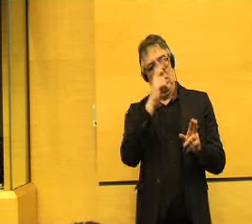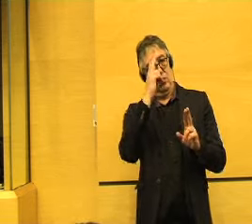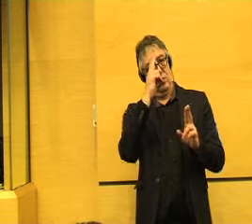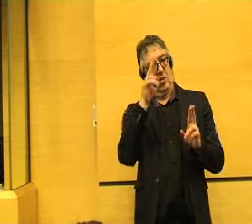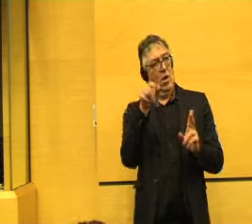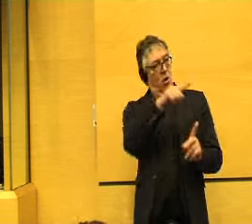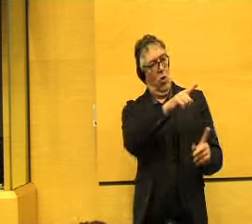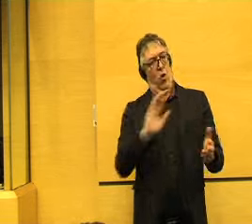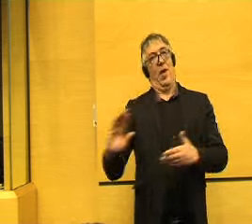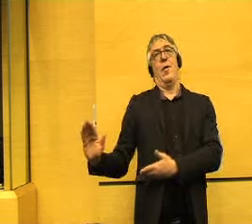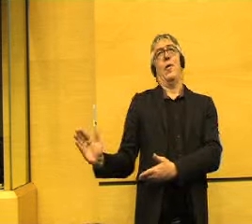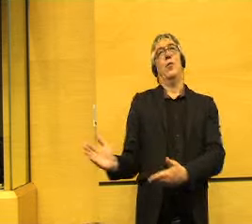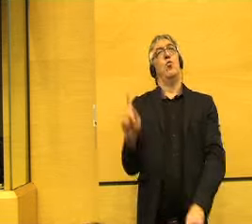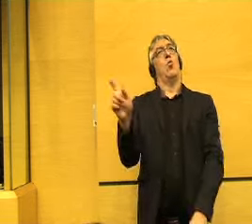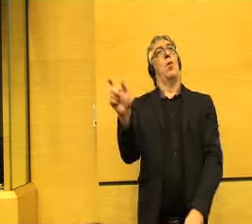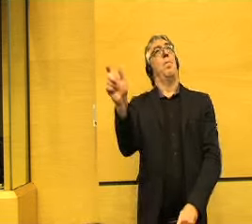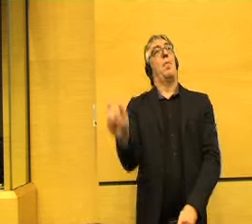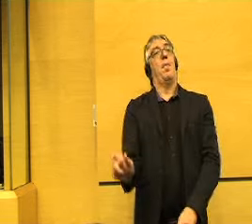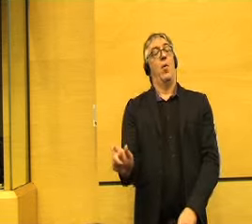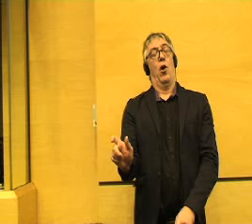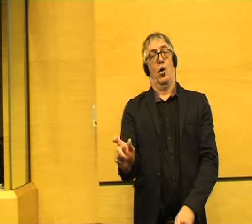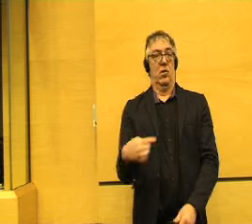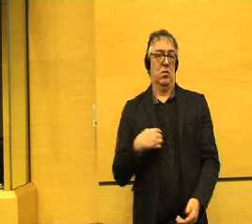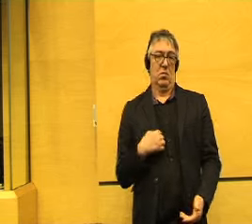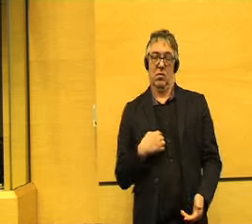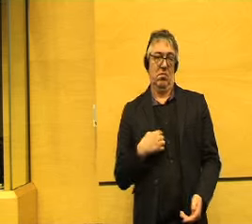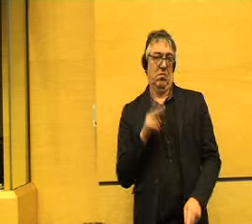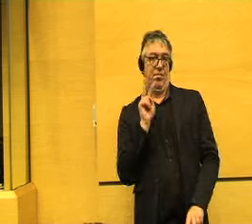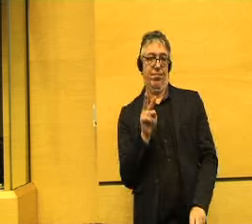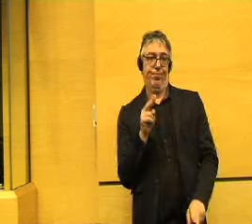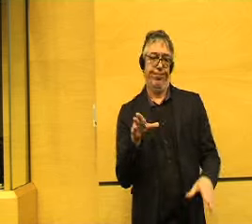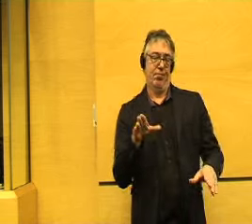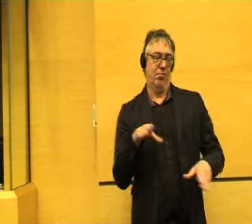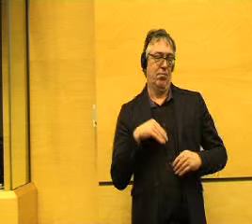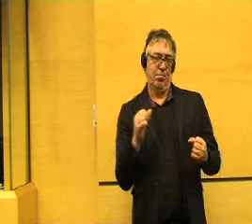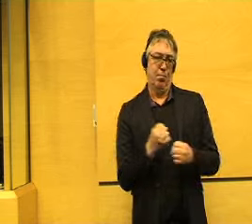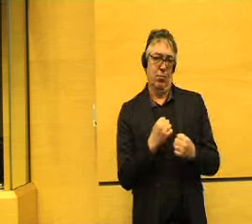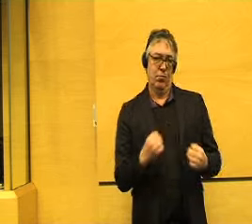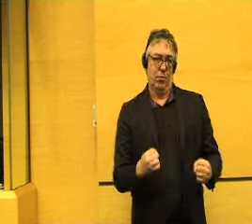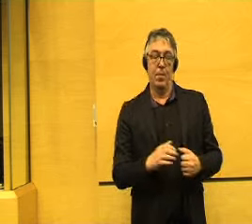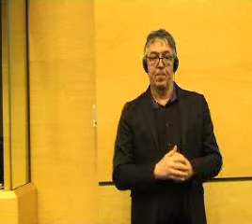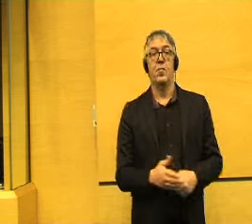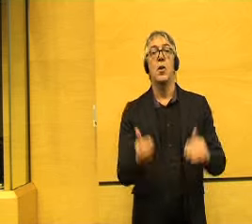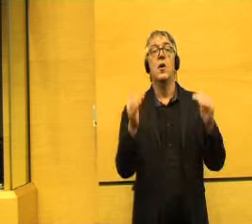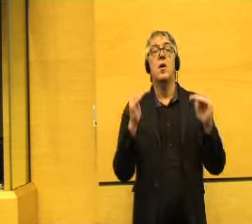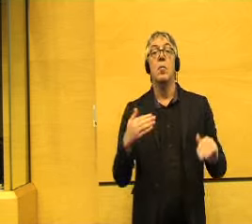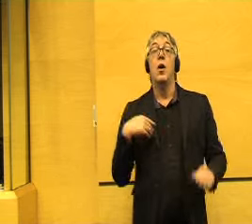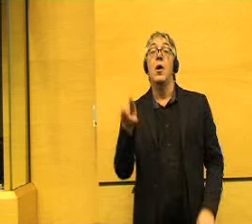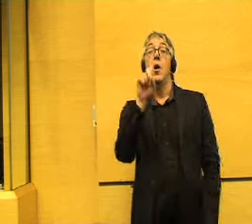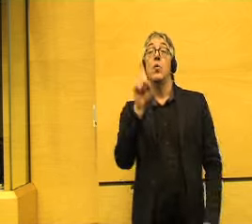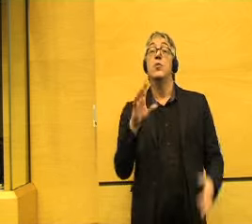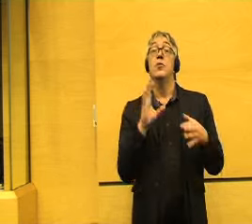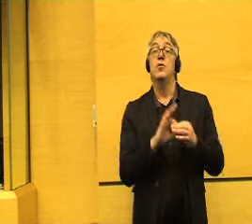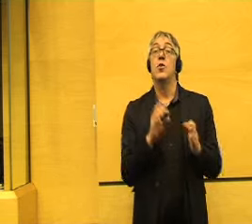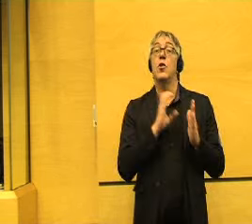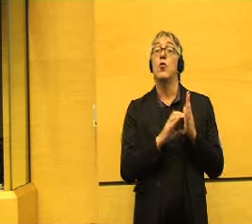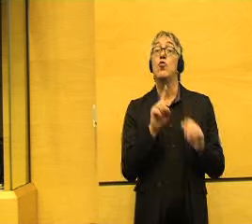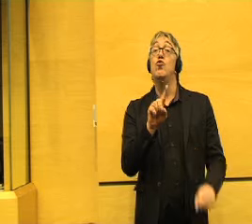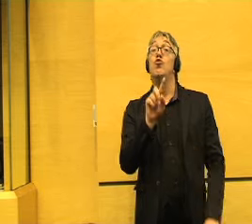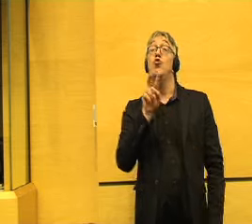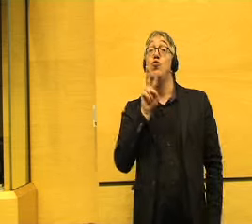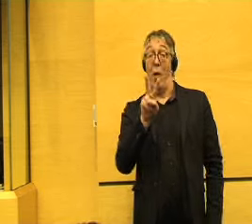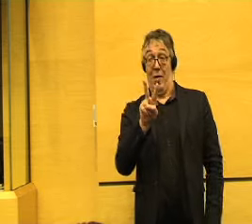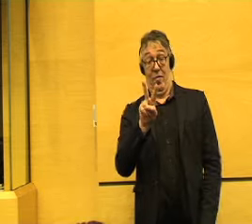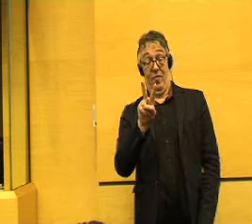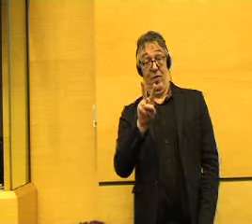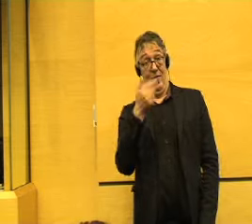was introduced yesterday. Having said that, I want to note that my question on Article 12 was not